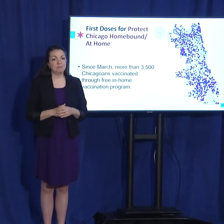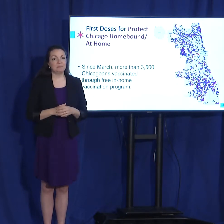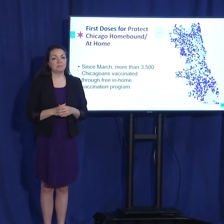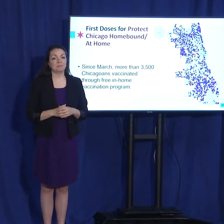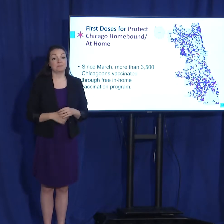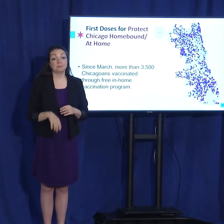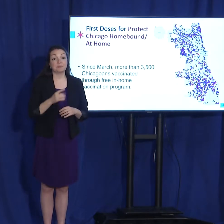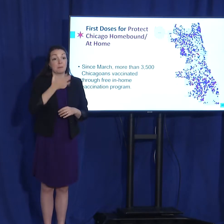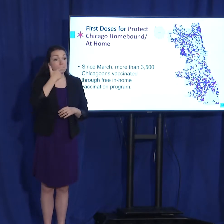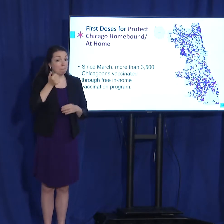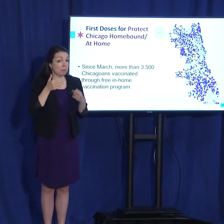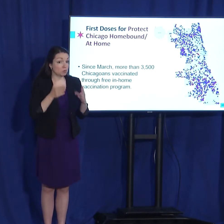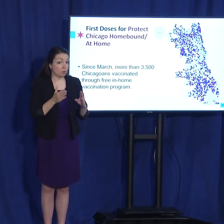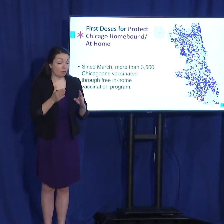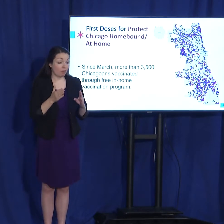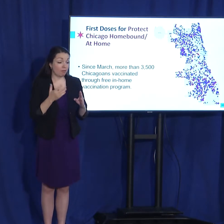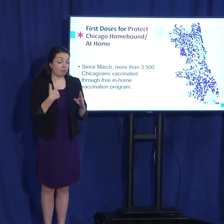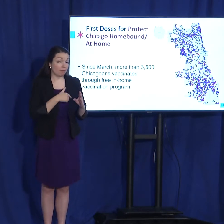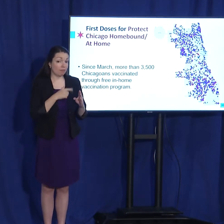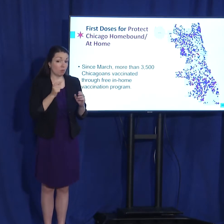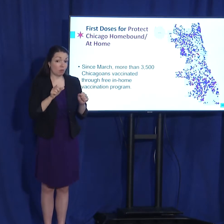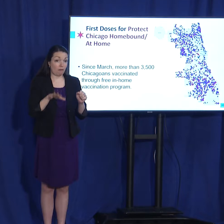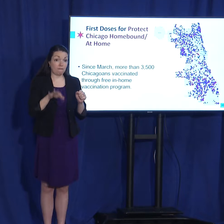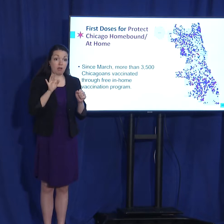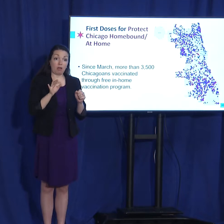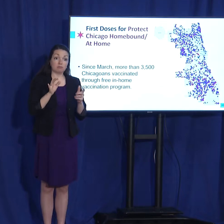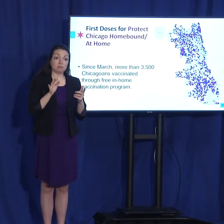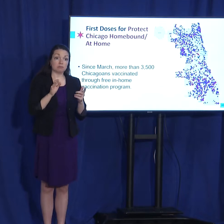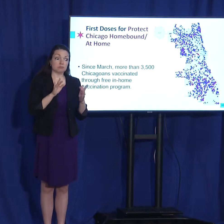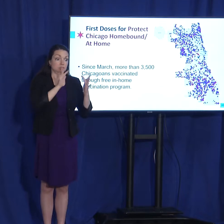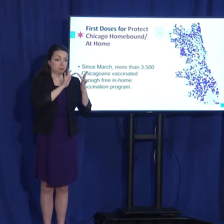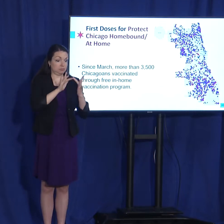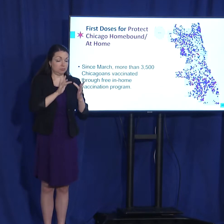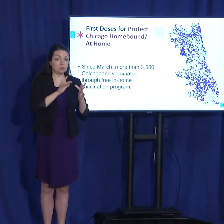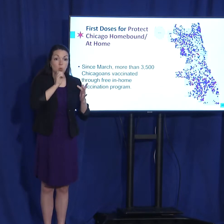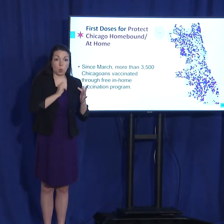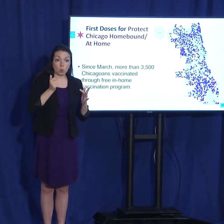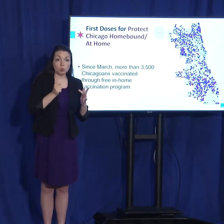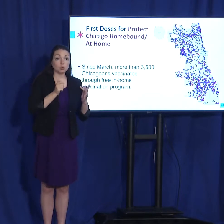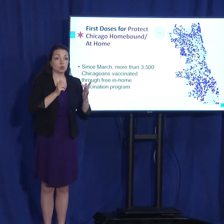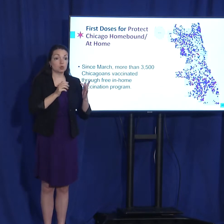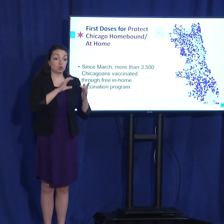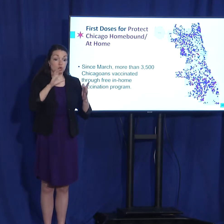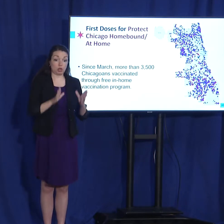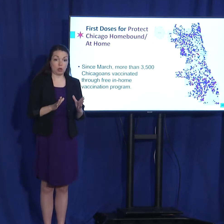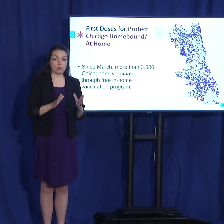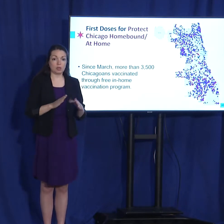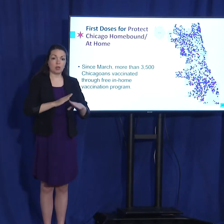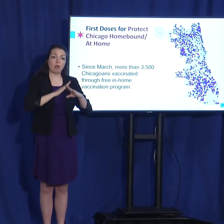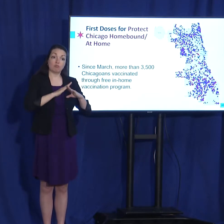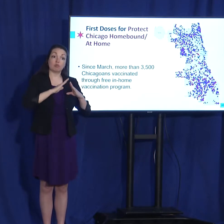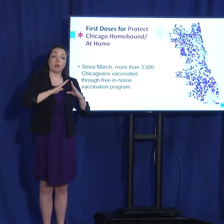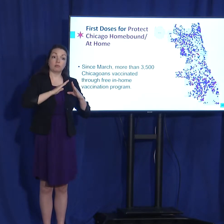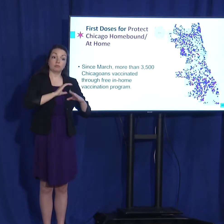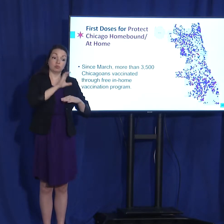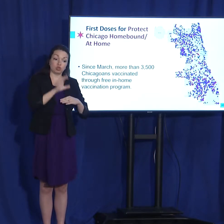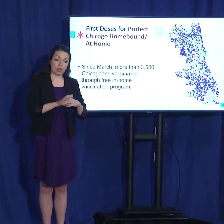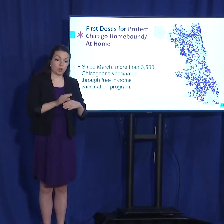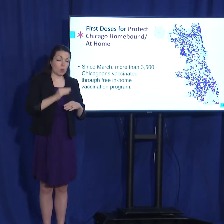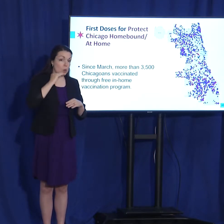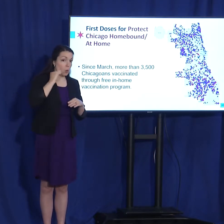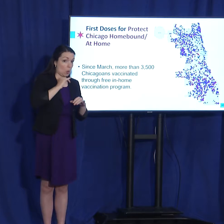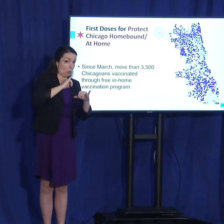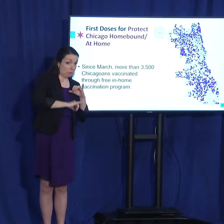One of the best ways that we've found to reach older Chicagoans has been through our Protect Chicago, what was initially our homebound program, and then our